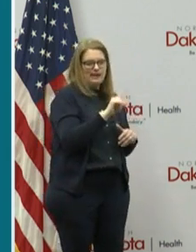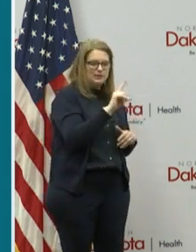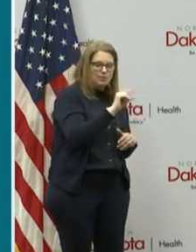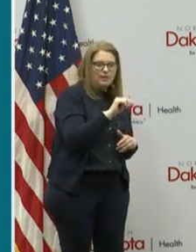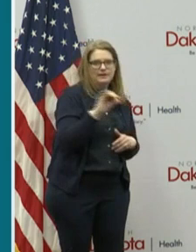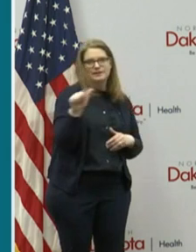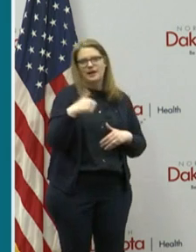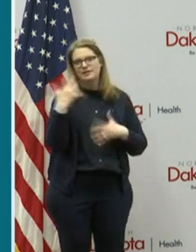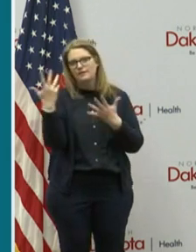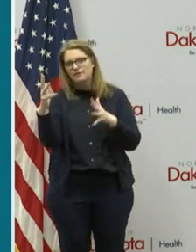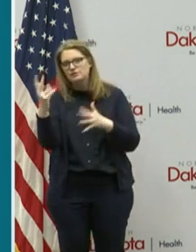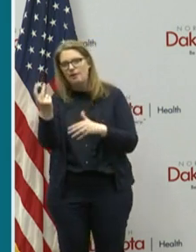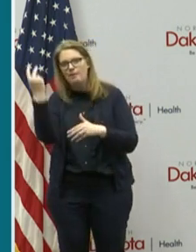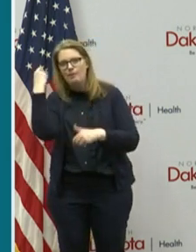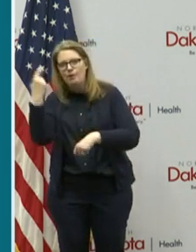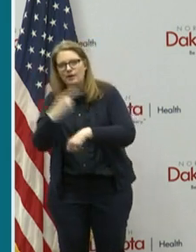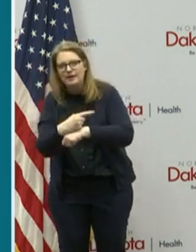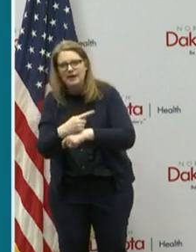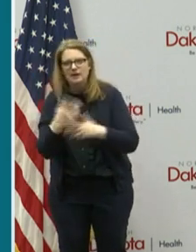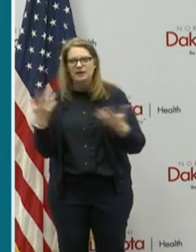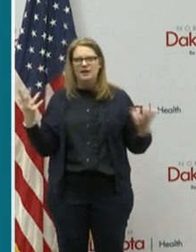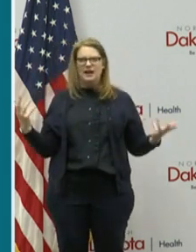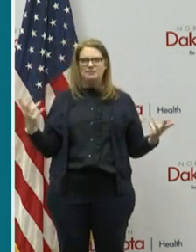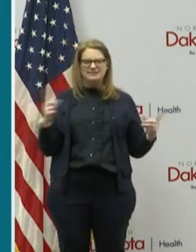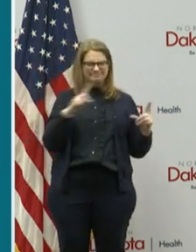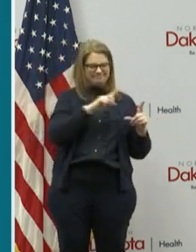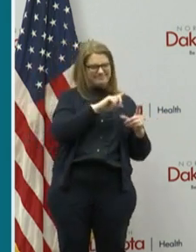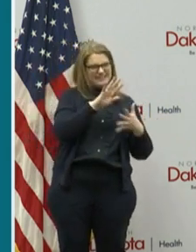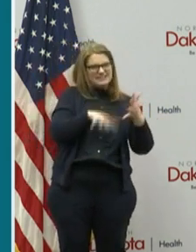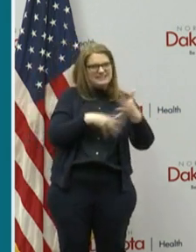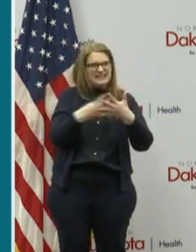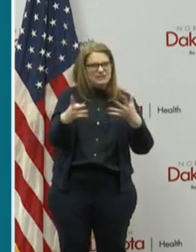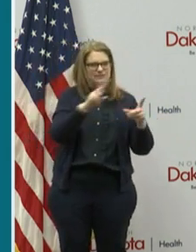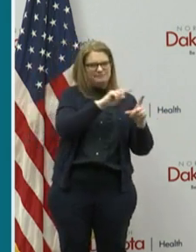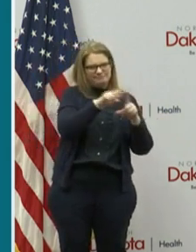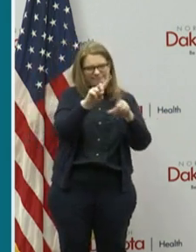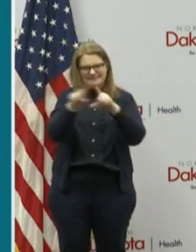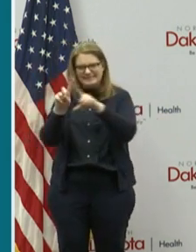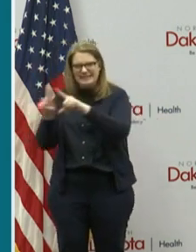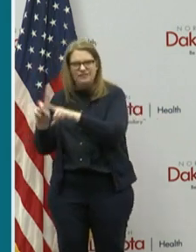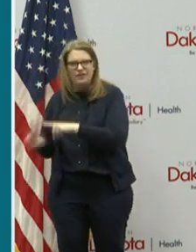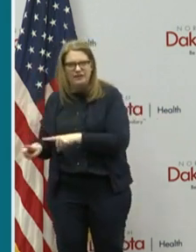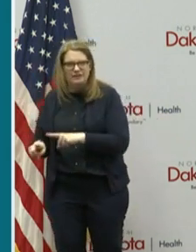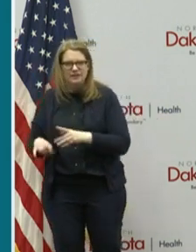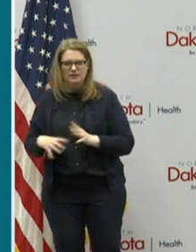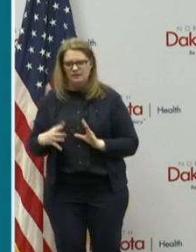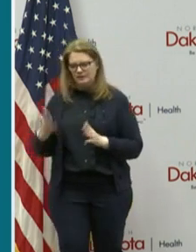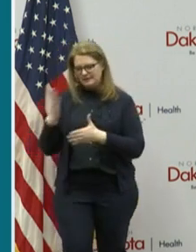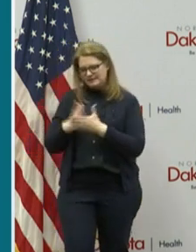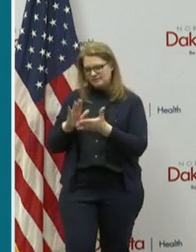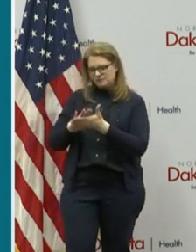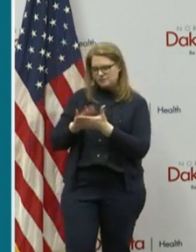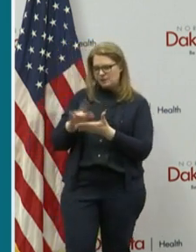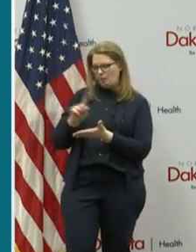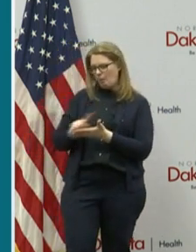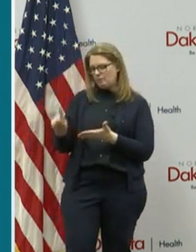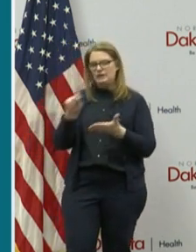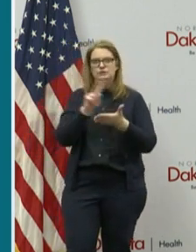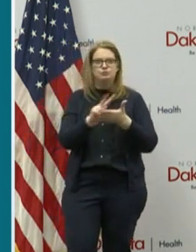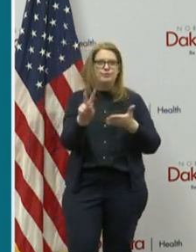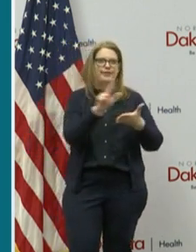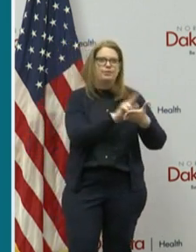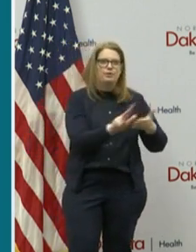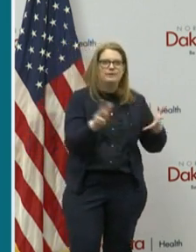on Memorial Day, depending on the school week. So there's a sort of cohort of some schools that had 1 week left, 2 weeks left, or 3 weeks